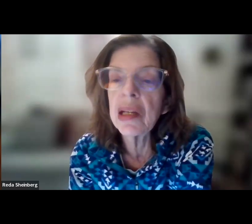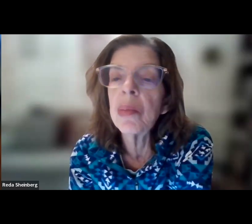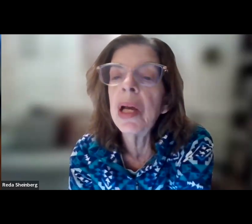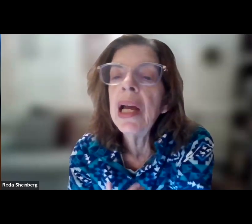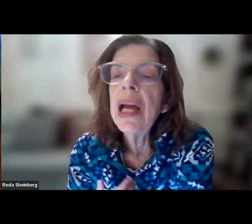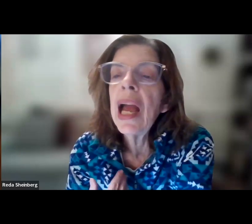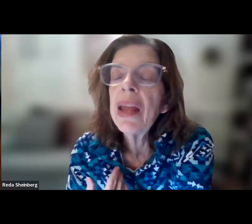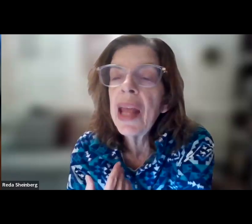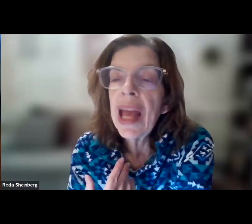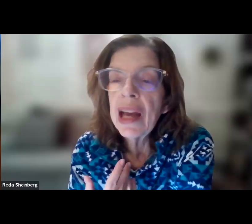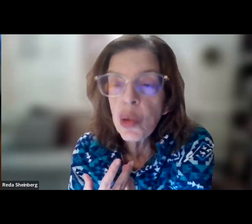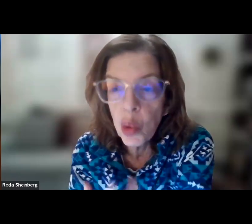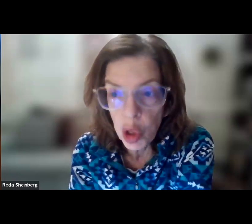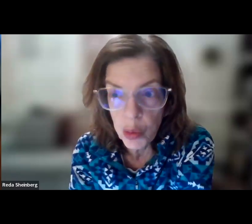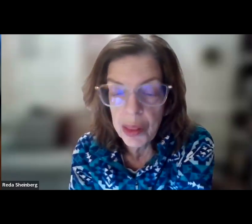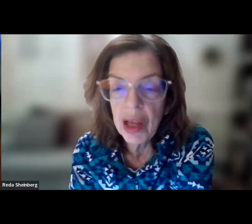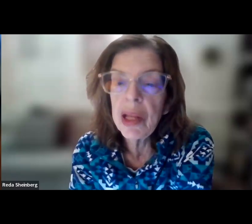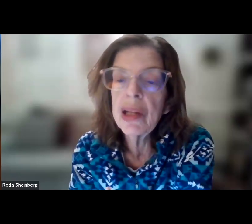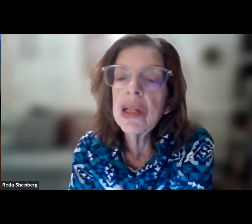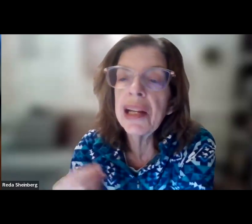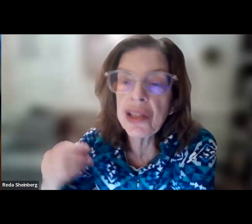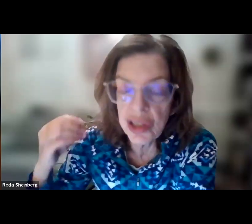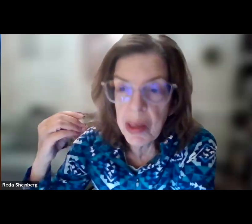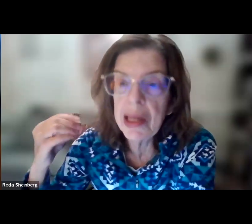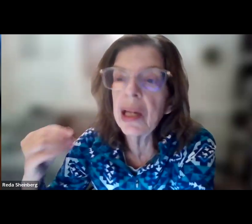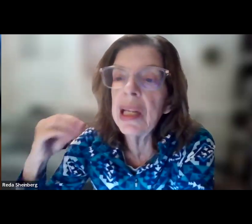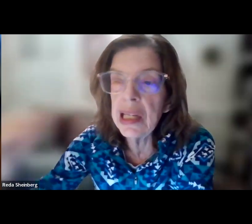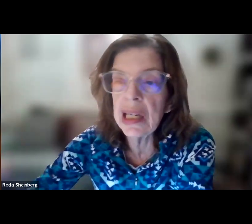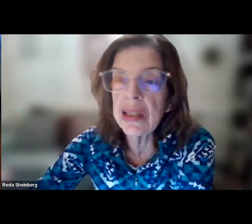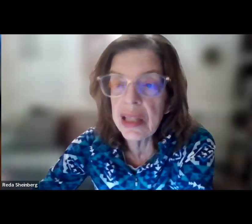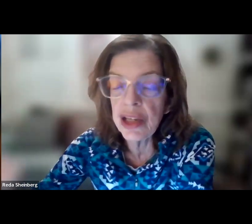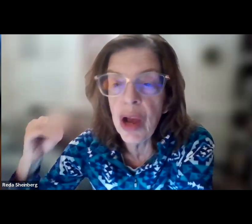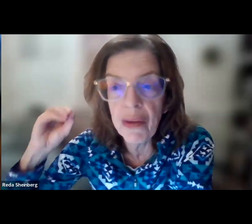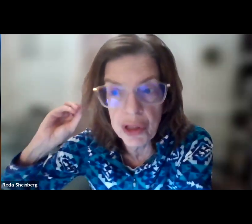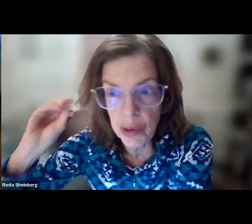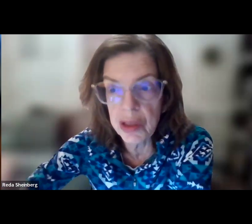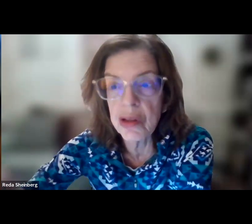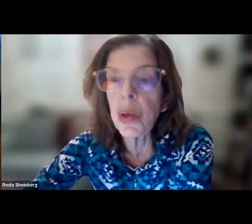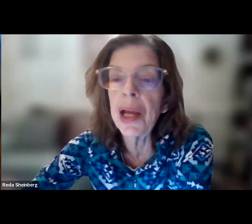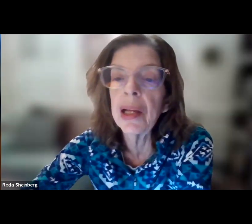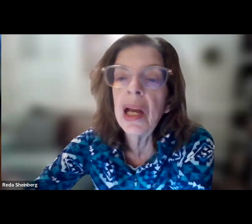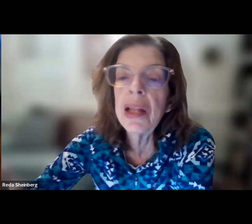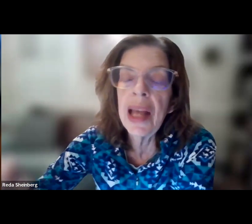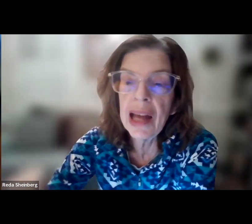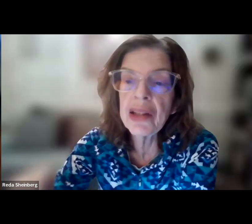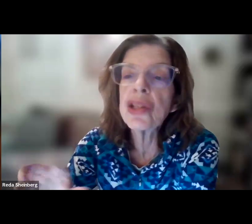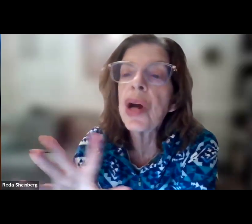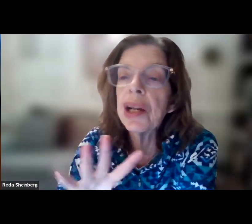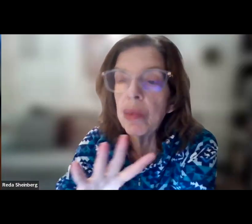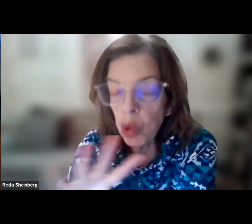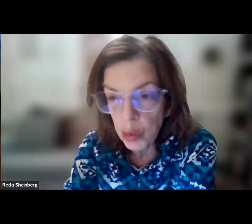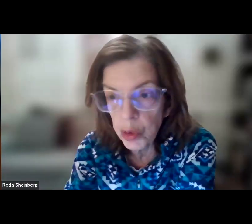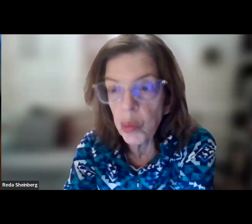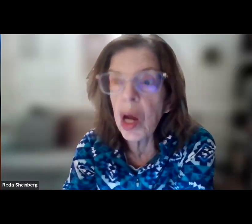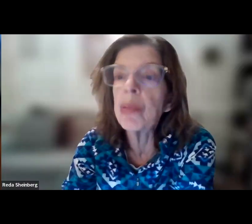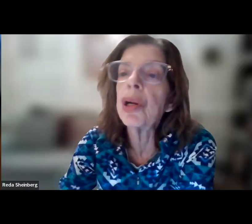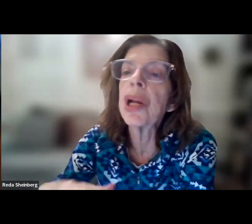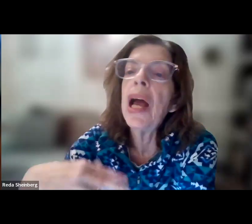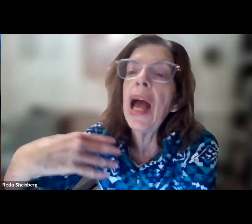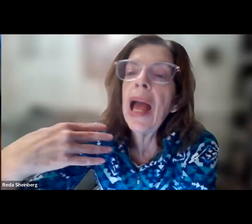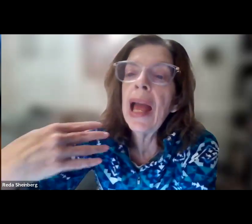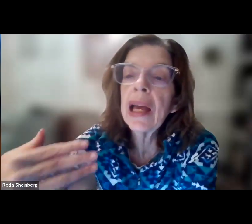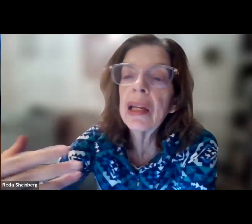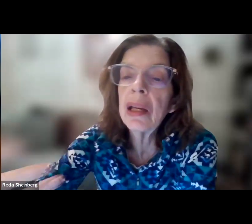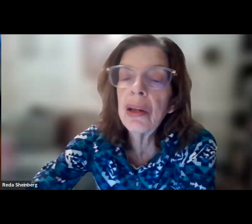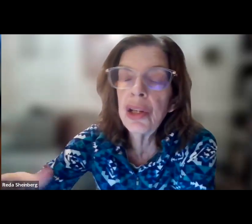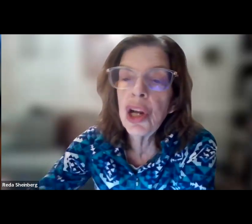to respect him and they had to work with him. They could not just make a edict and say, you have to do it this way. They had to kind of work with